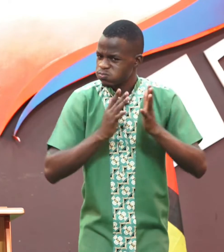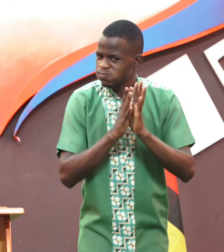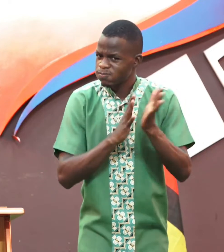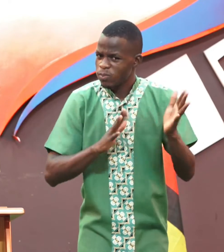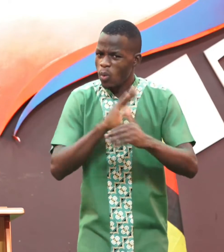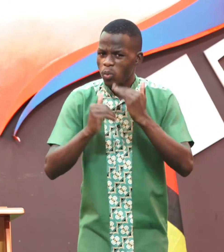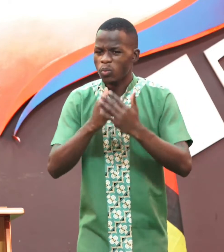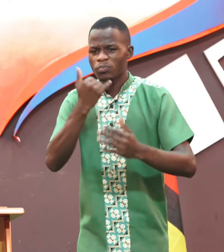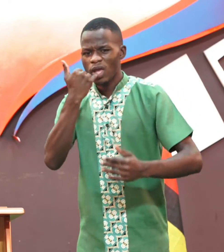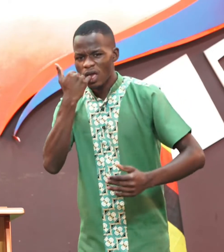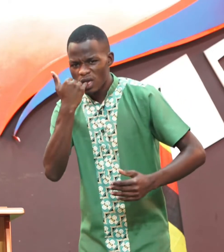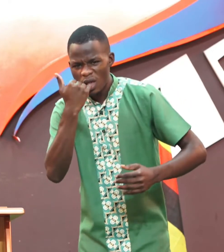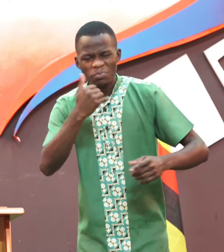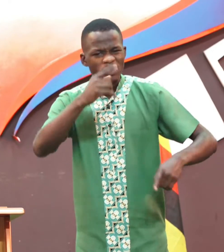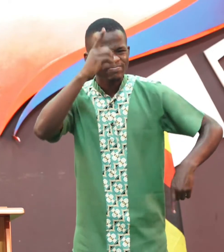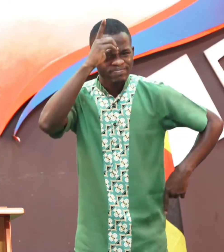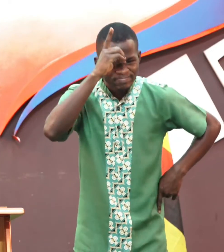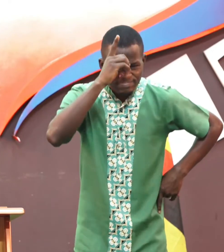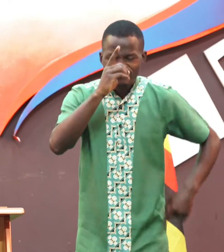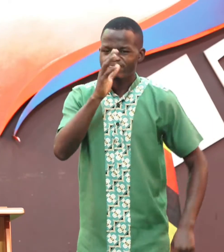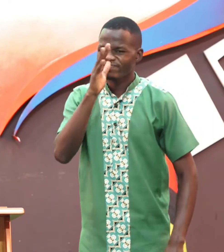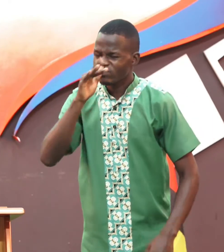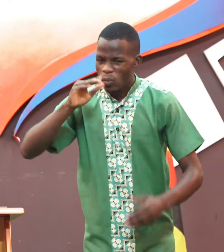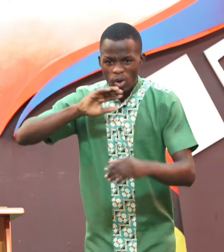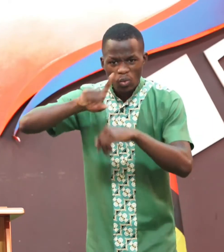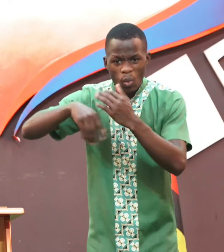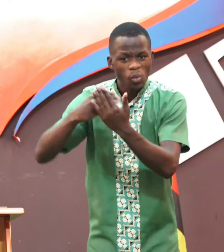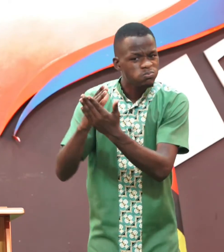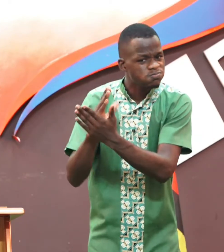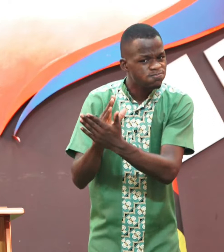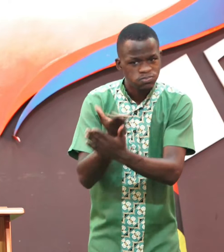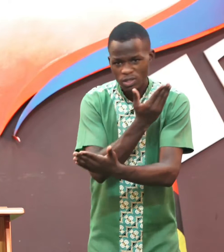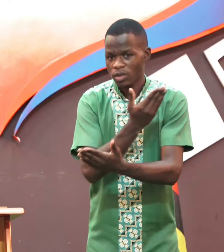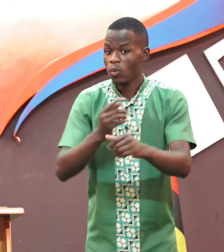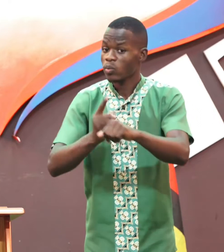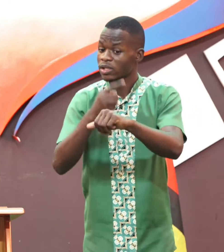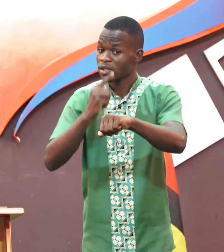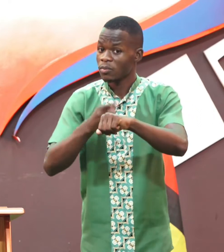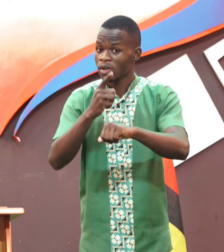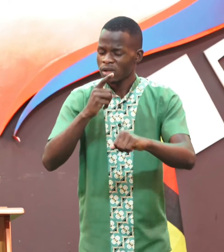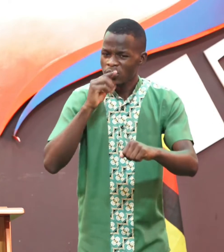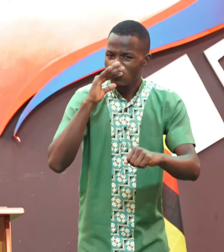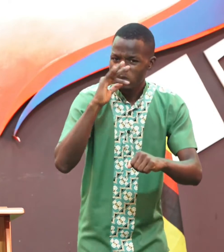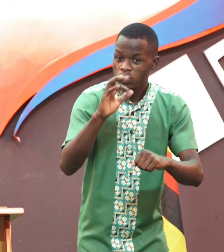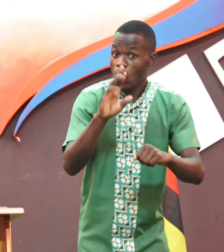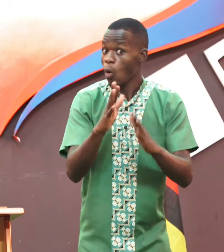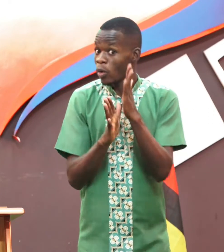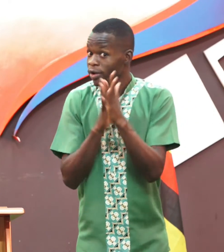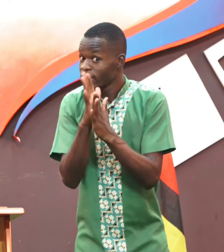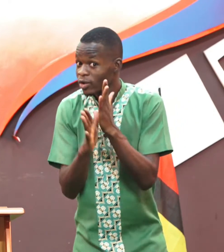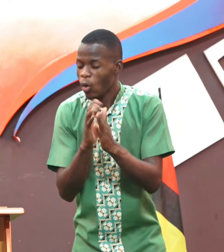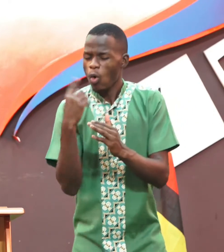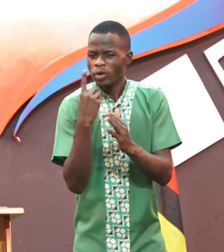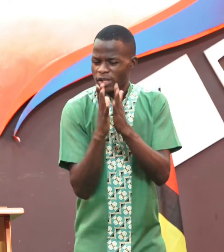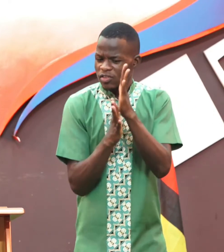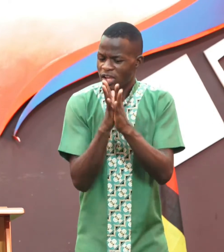obujja, muvuddemu enge, muvuddemu obulimba, nga bw'otuuka okwogera oyogera ekirungi ekiri munda mutima. And